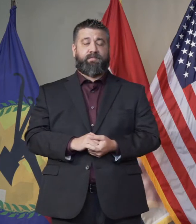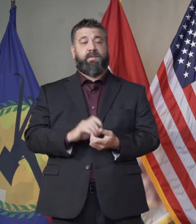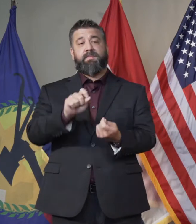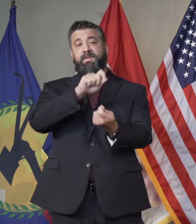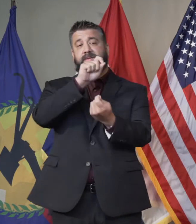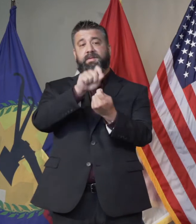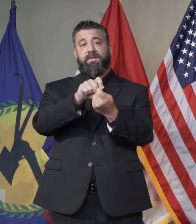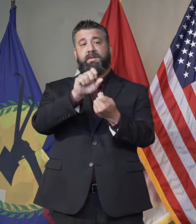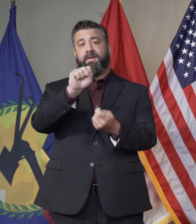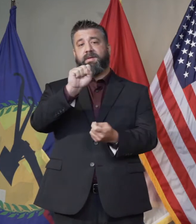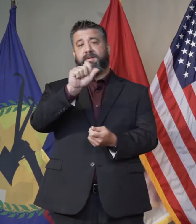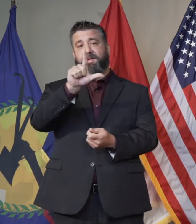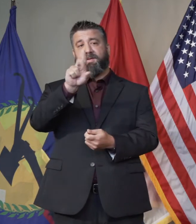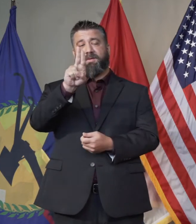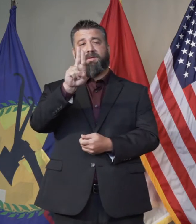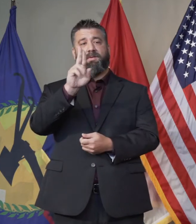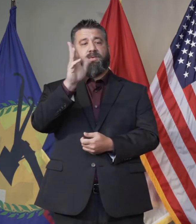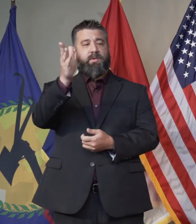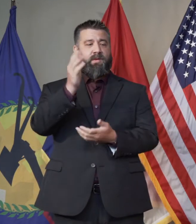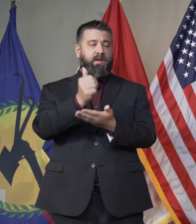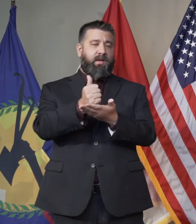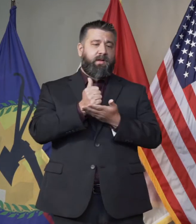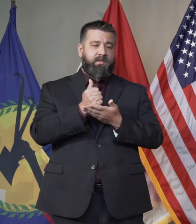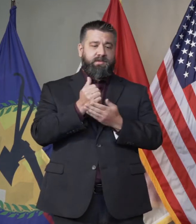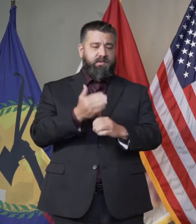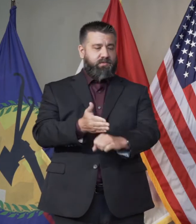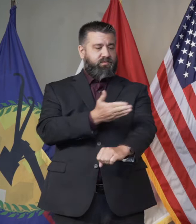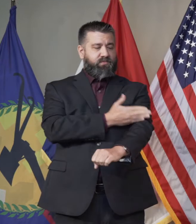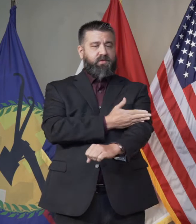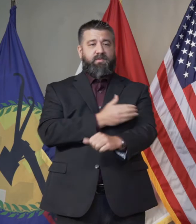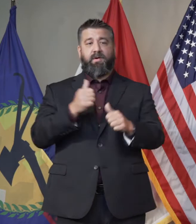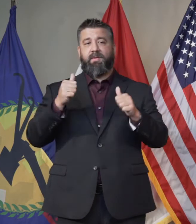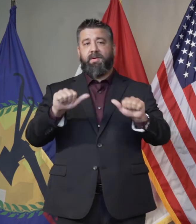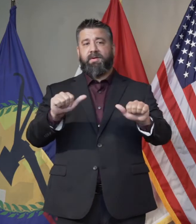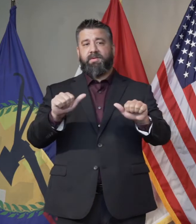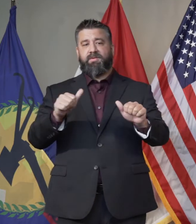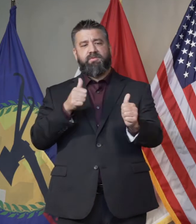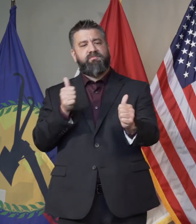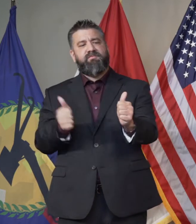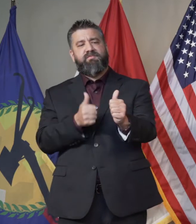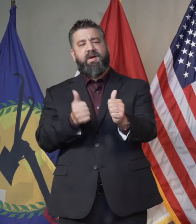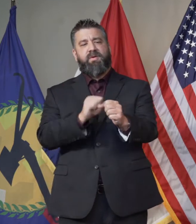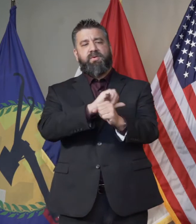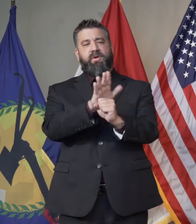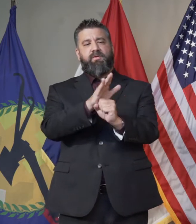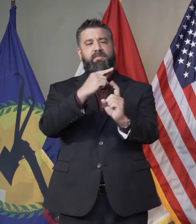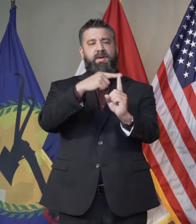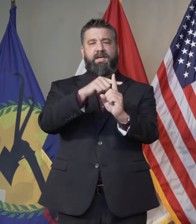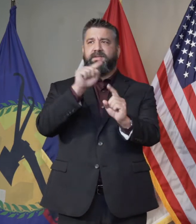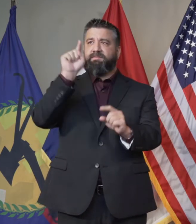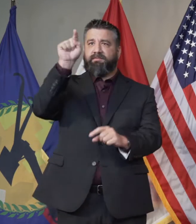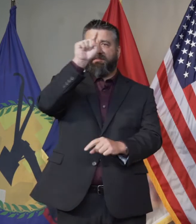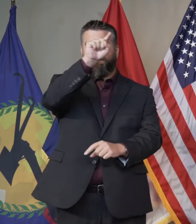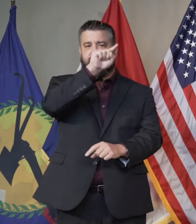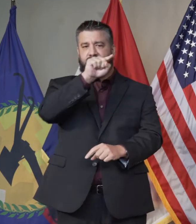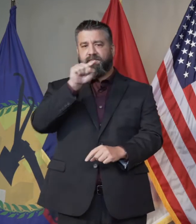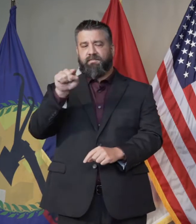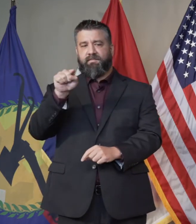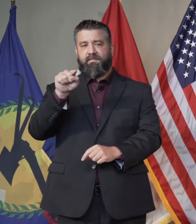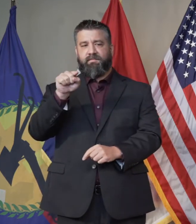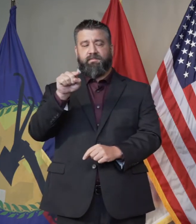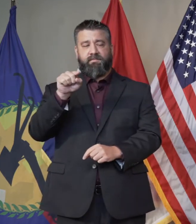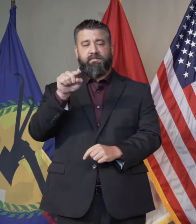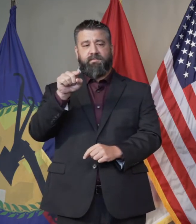Specifically, St. Louis University will help us improve our ability to track the transmission of COVID-19 in St. Louis County